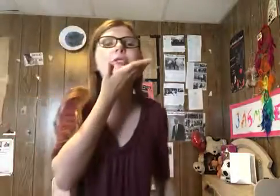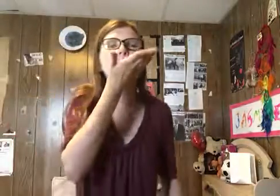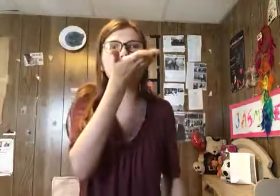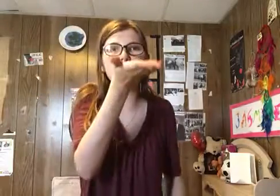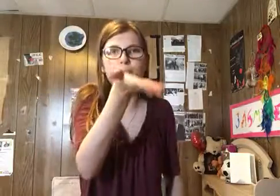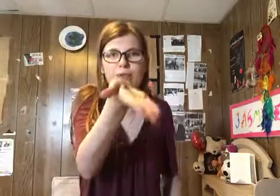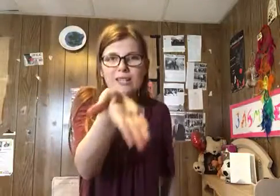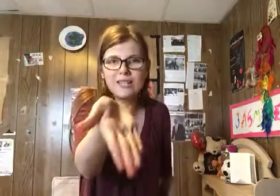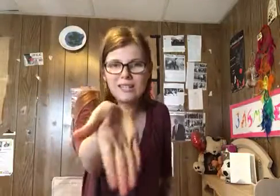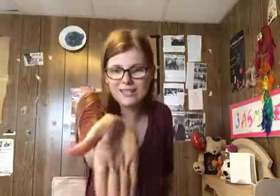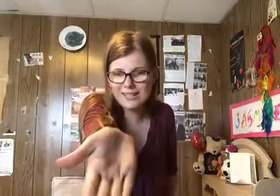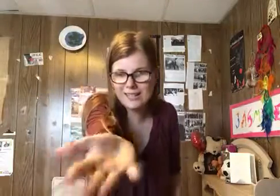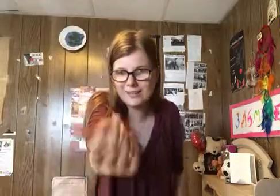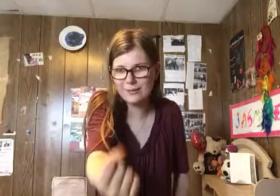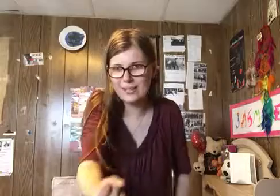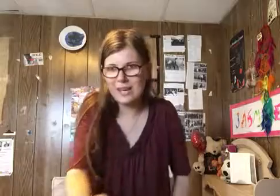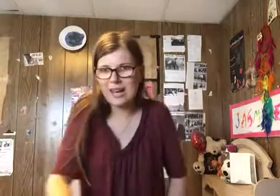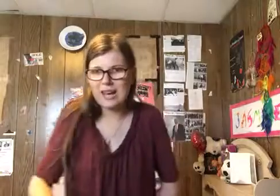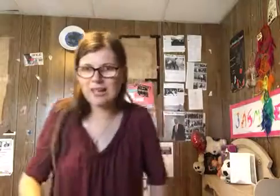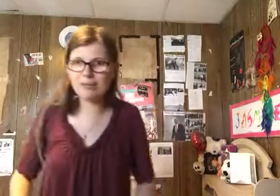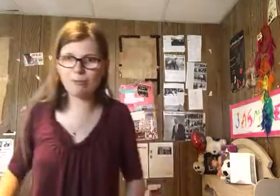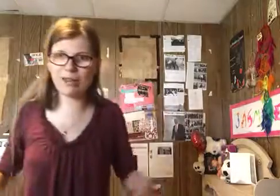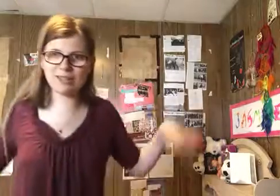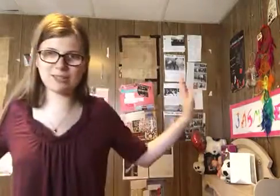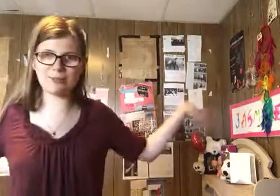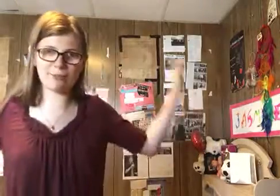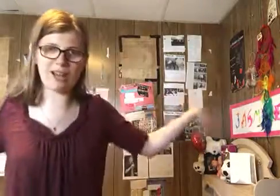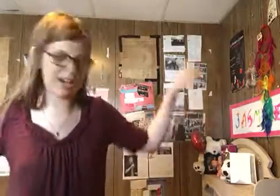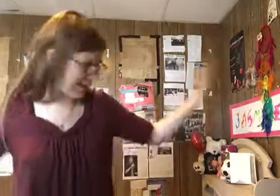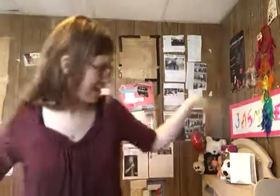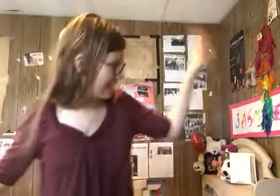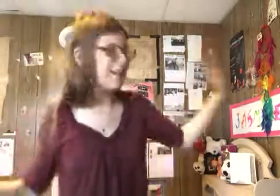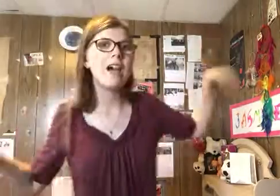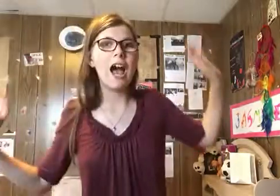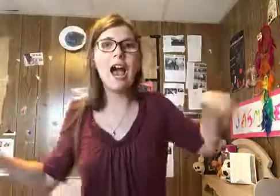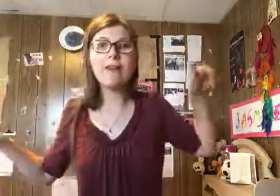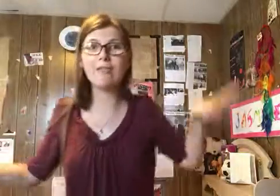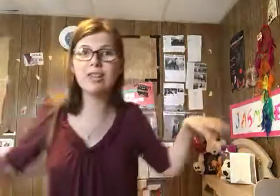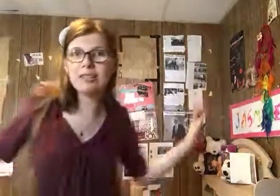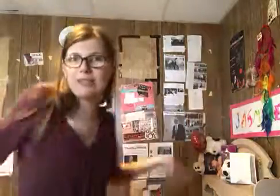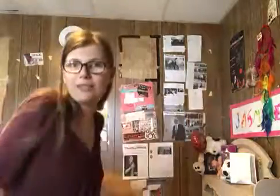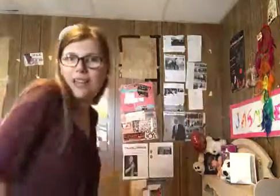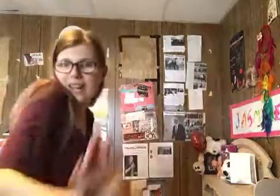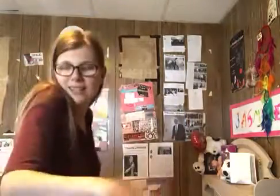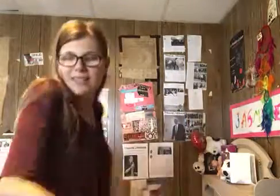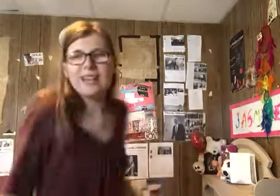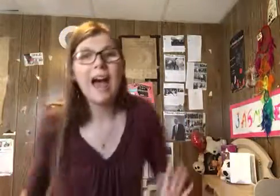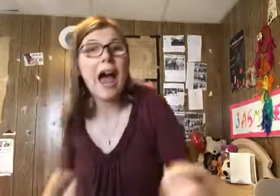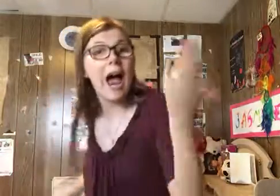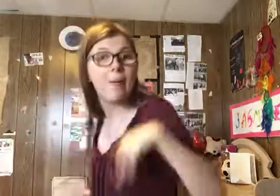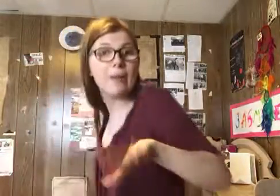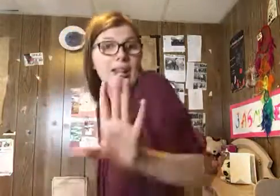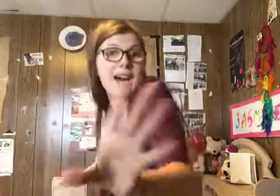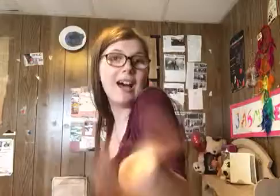you breathe, I can rise to fly. I feel that I'm